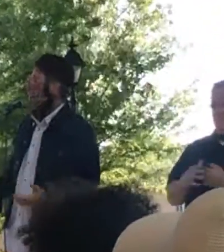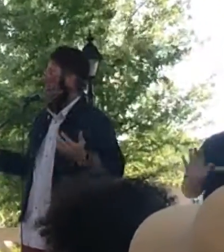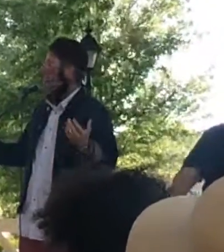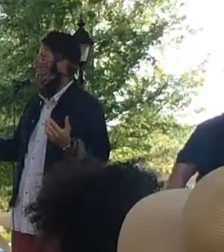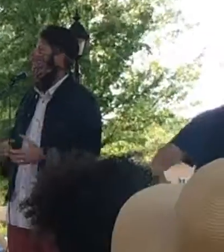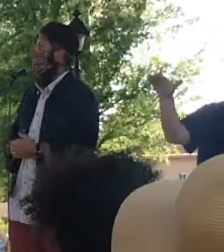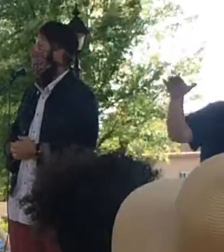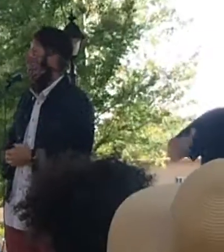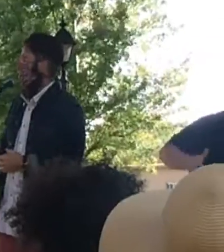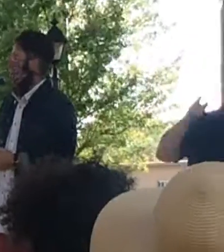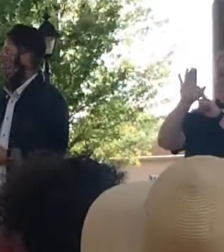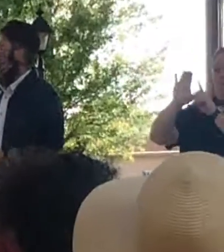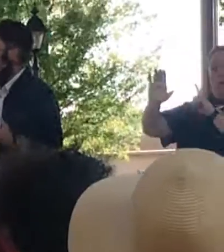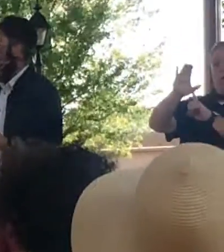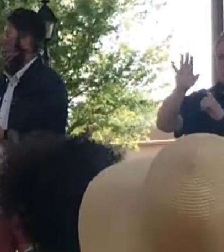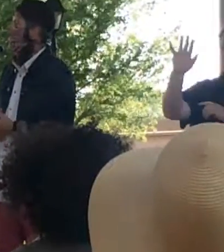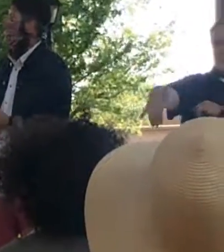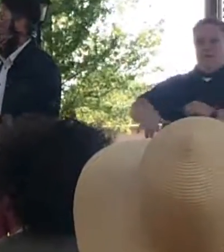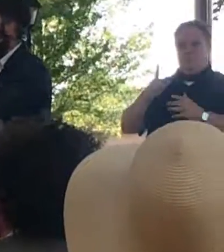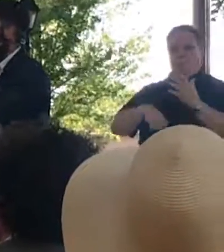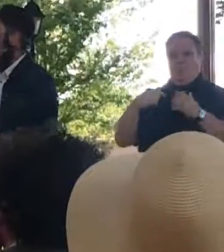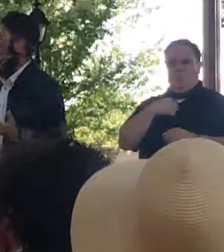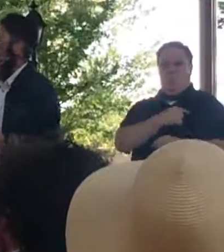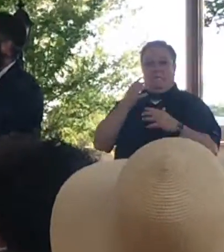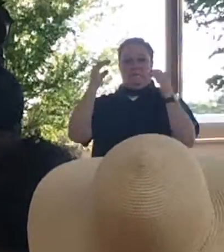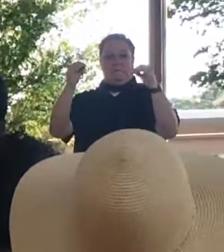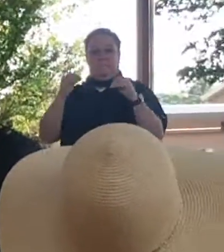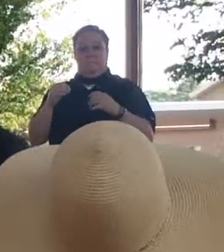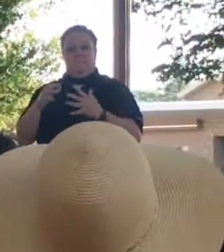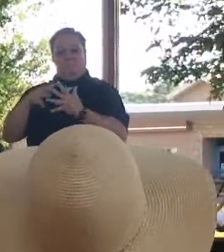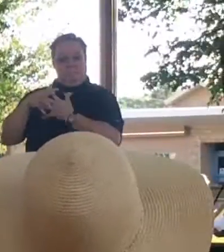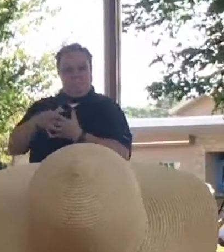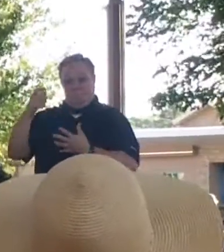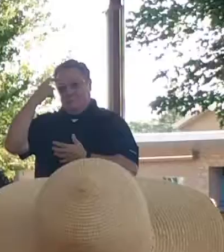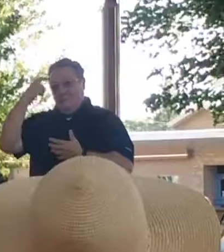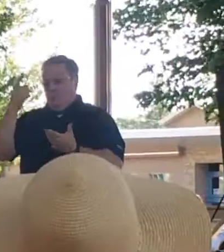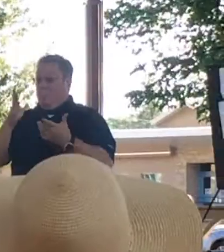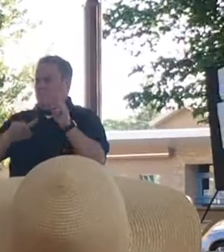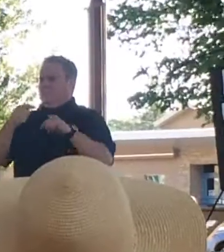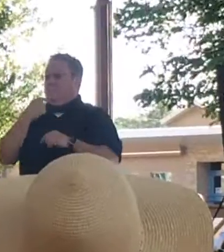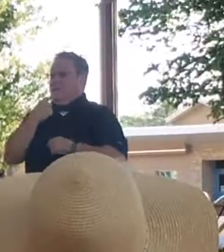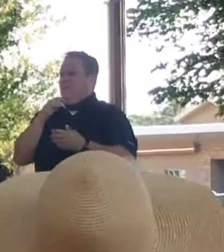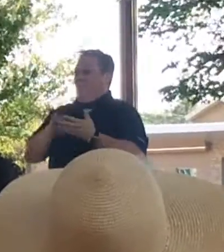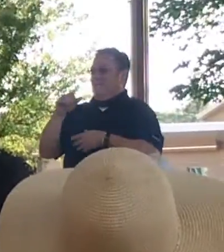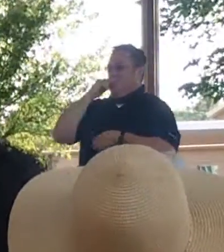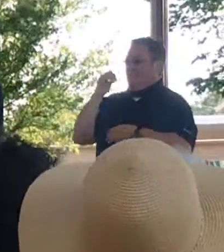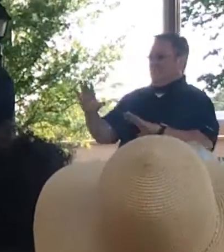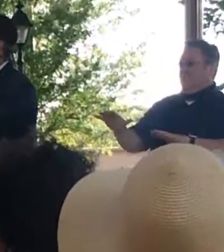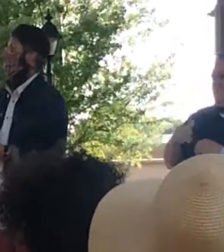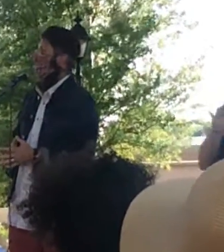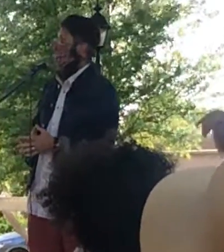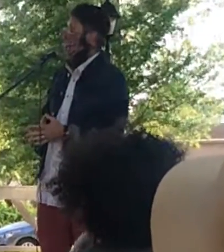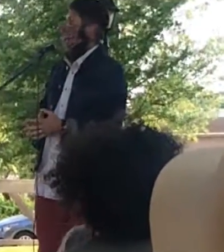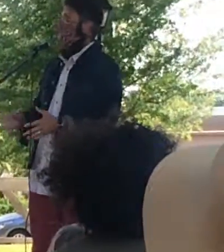raised and lived in a culture that that's what we're taught. It's at a subconscious level. So when people tell you, that's racist,